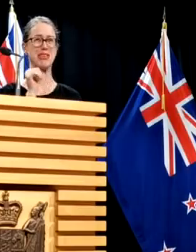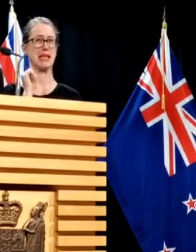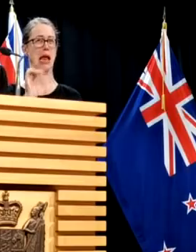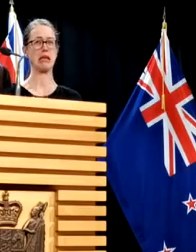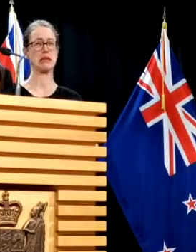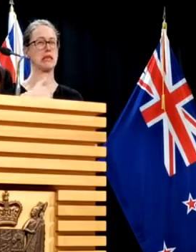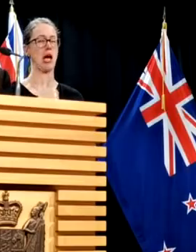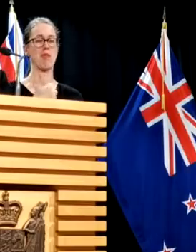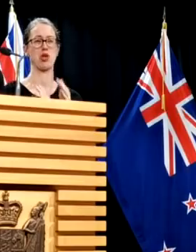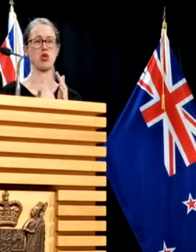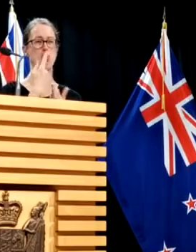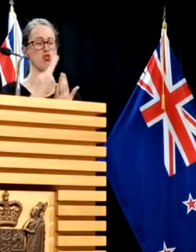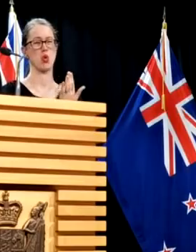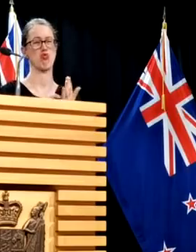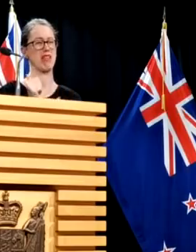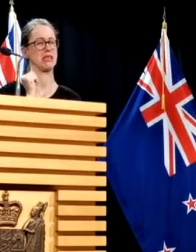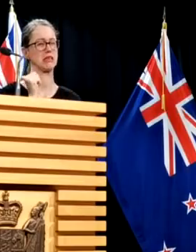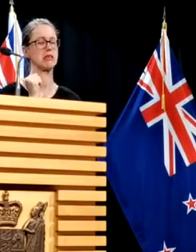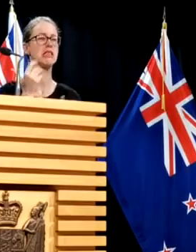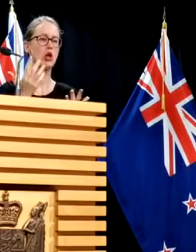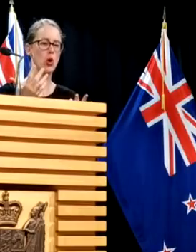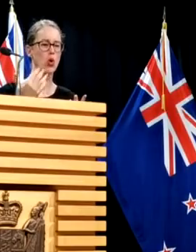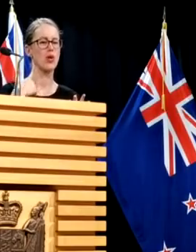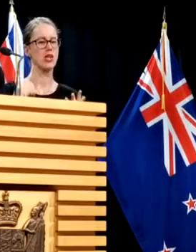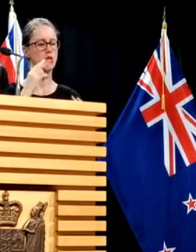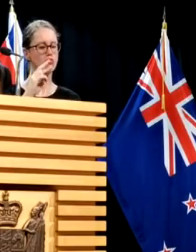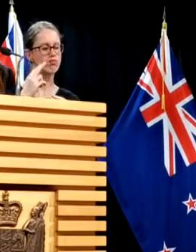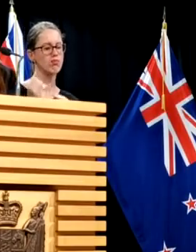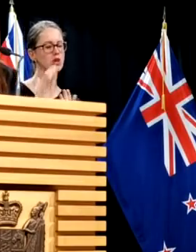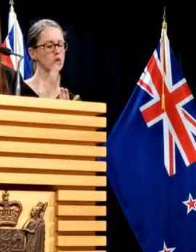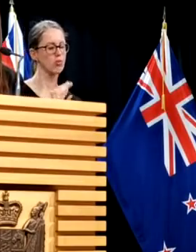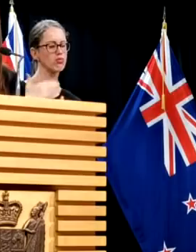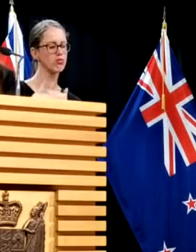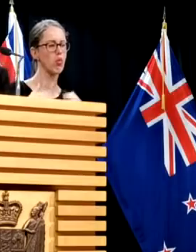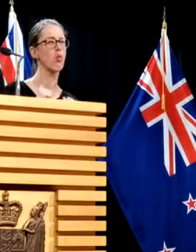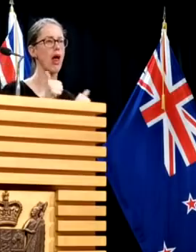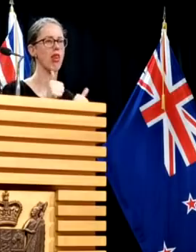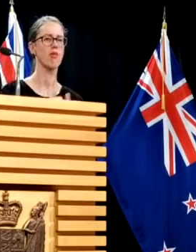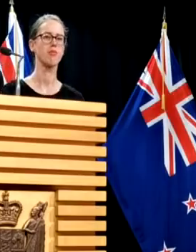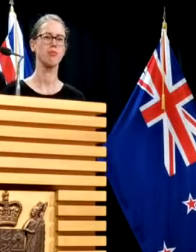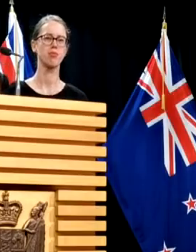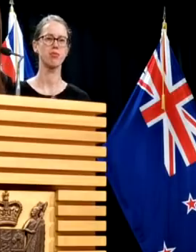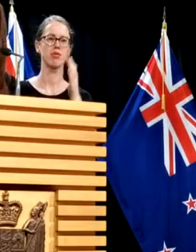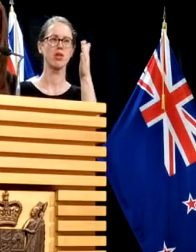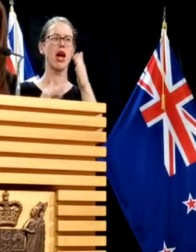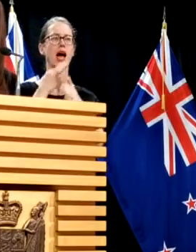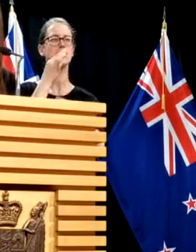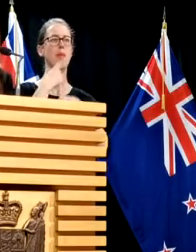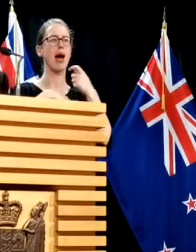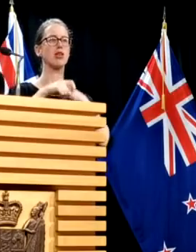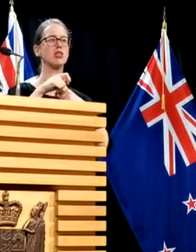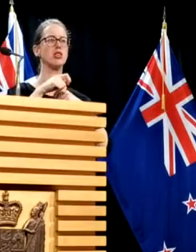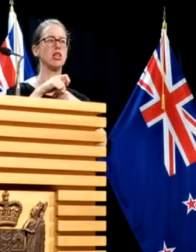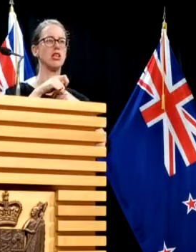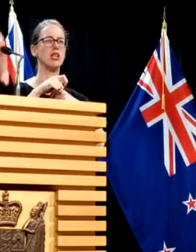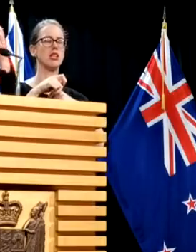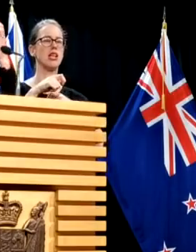recently started, and so that is something that I do want to make sure is being done properly and as we expect. the four-year term,